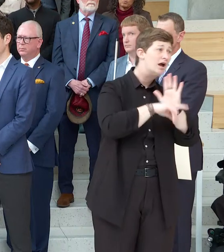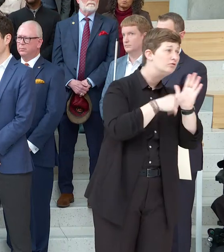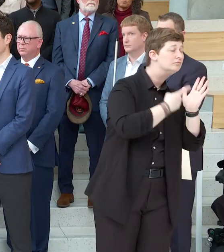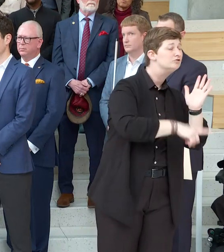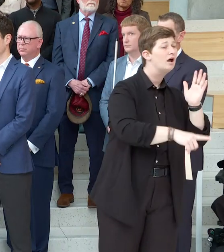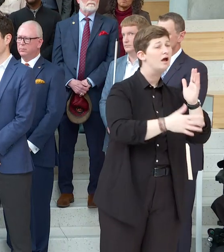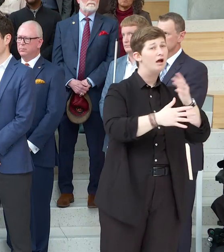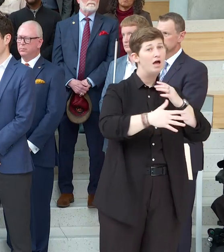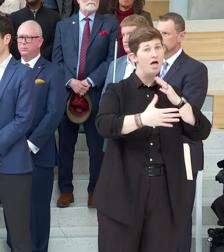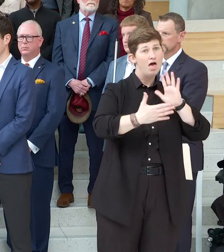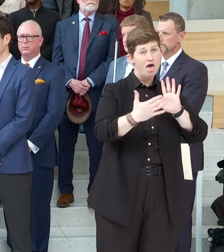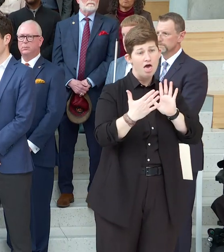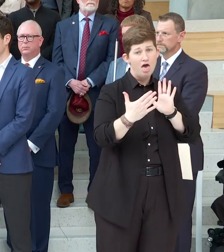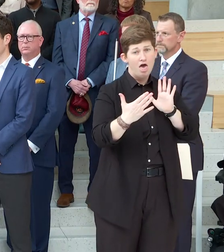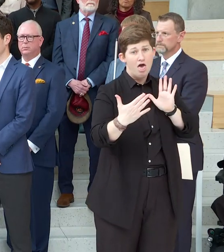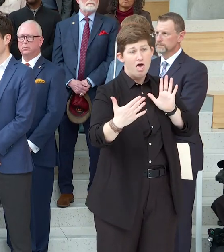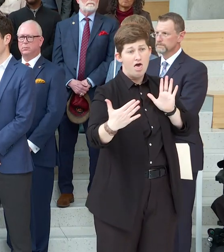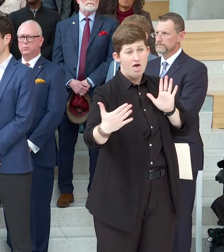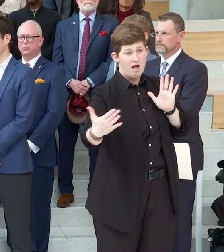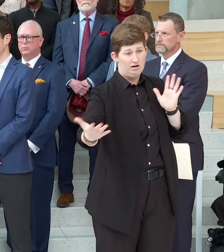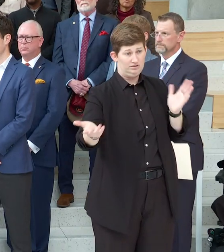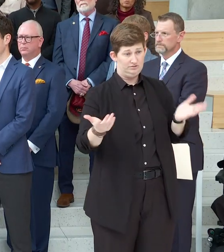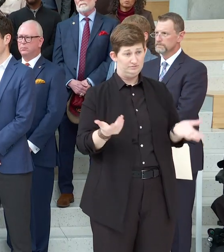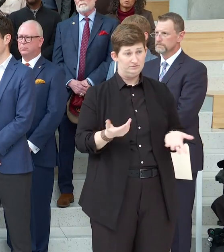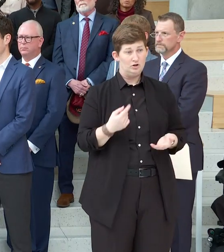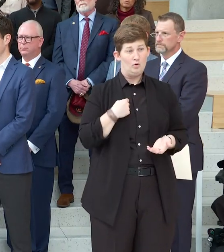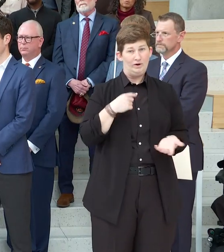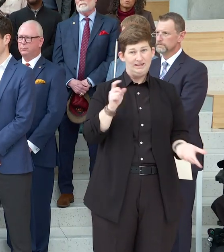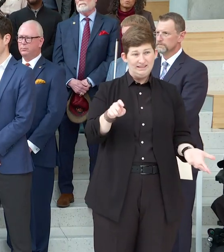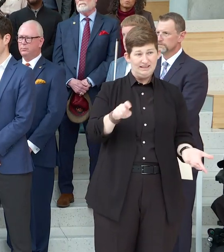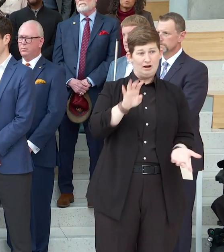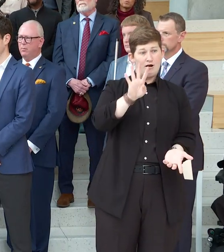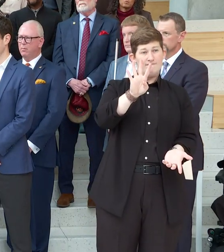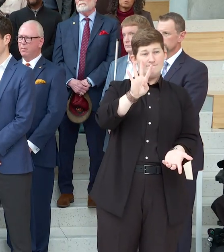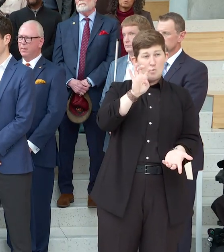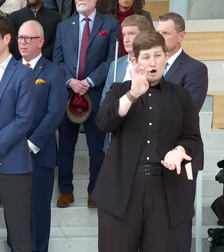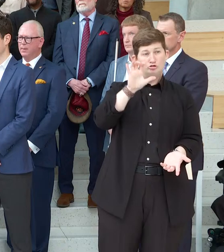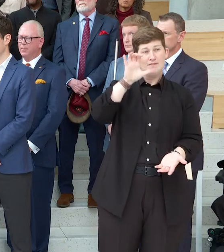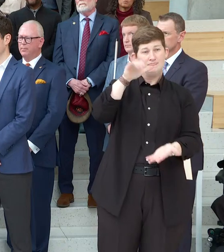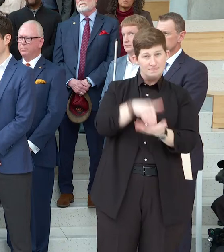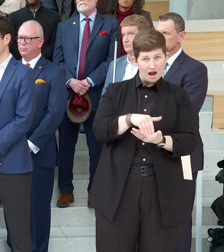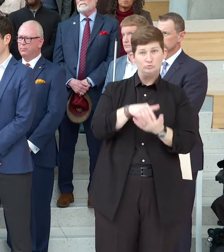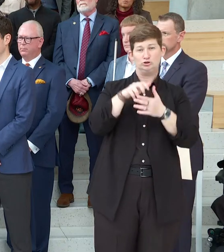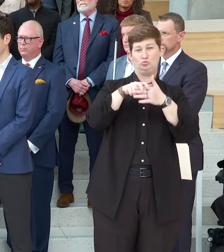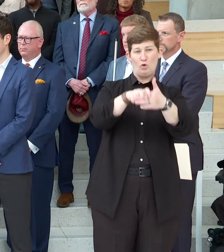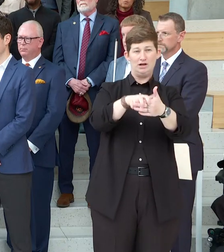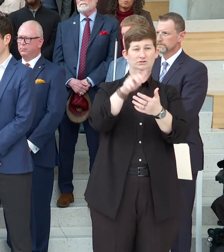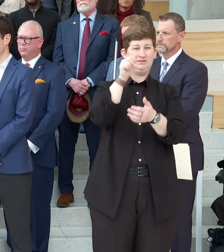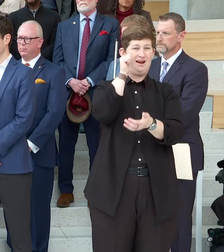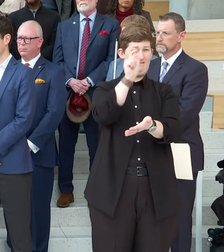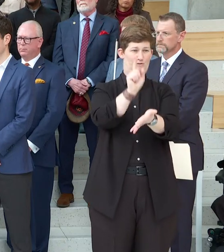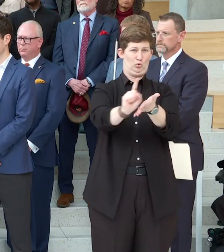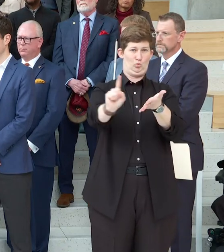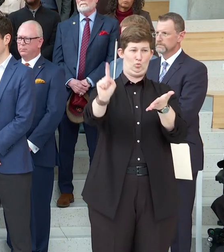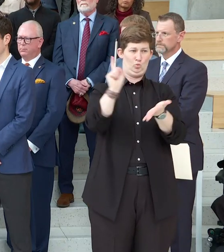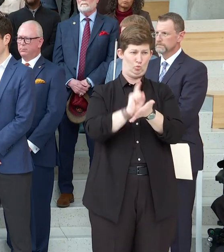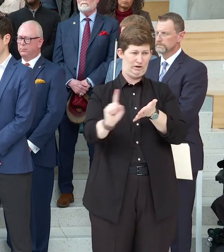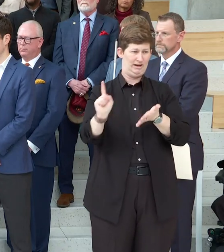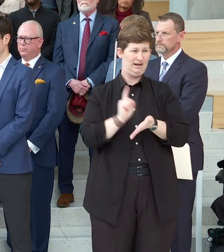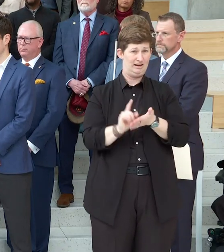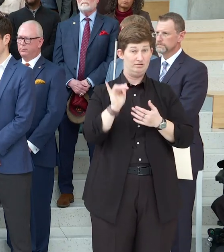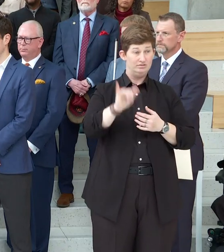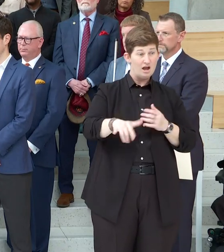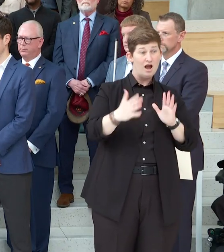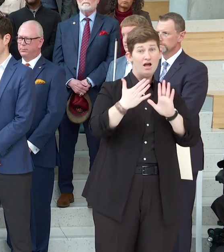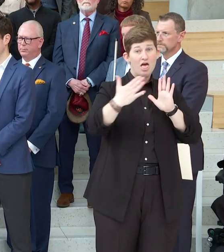400,000 rides a week. Allowing this departure to happen without reaching a compromise will have devastating effects on the